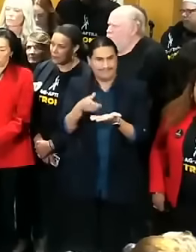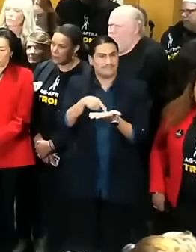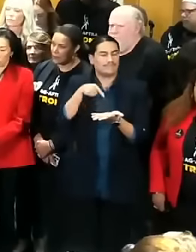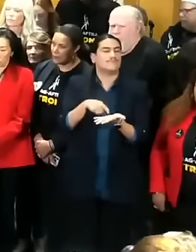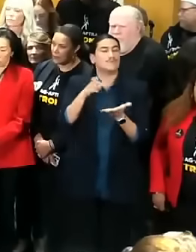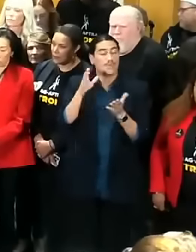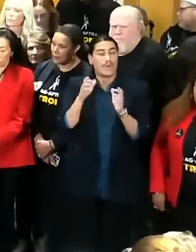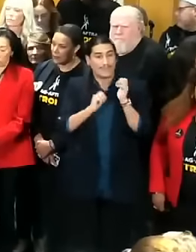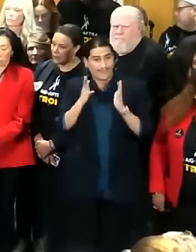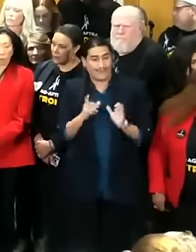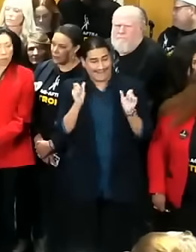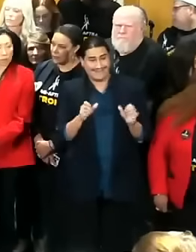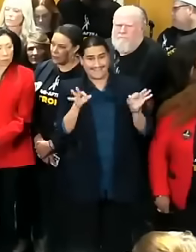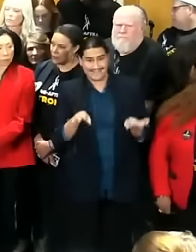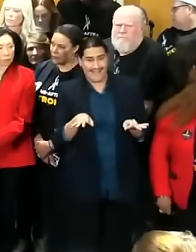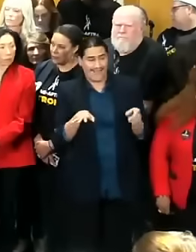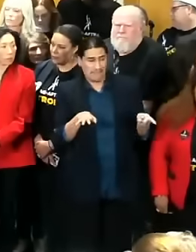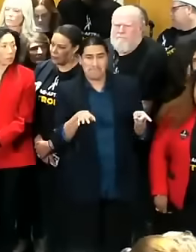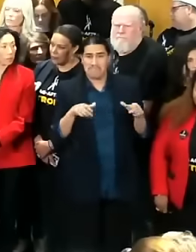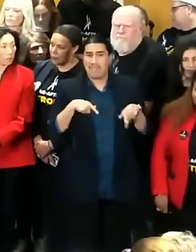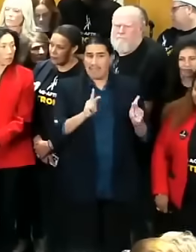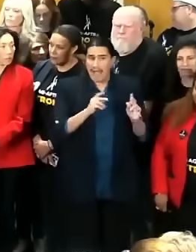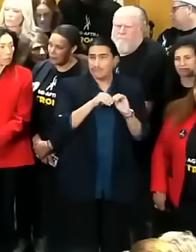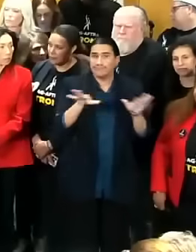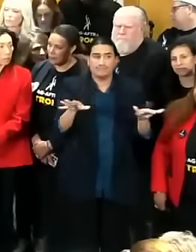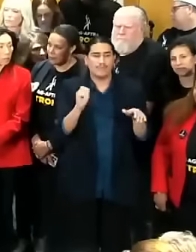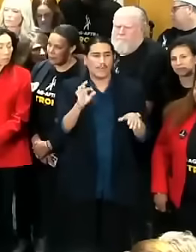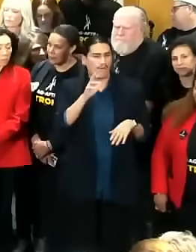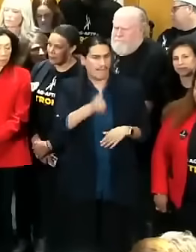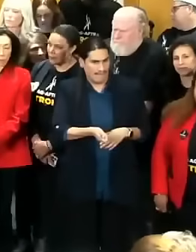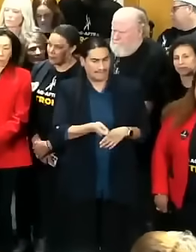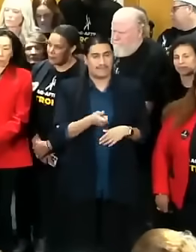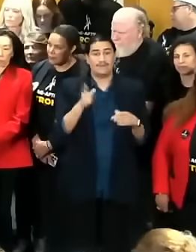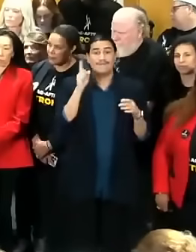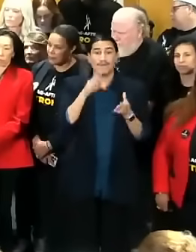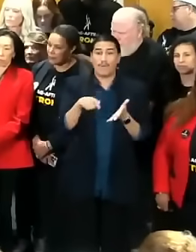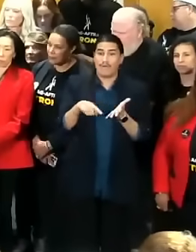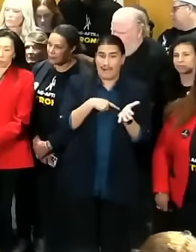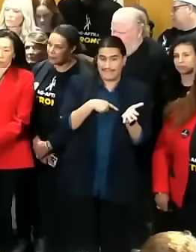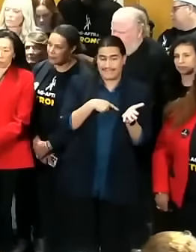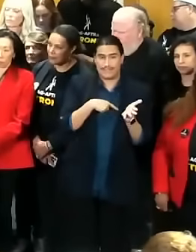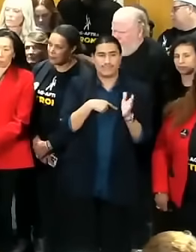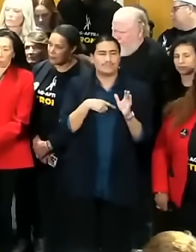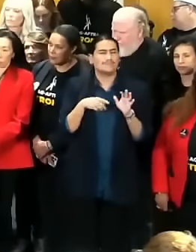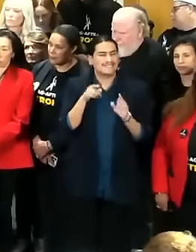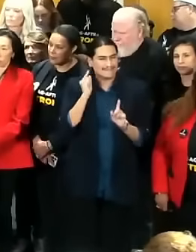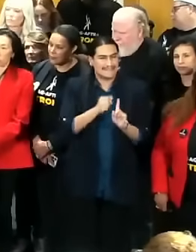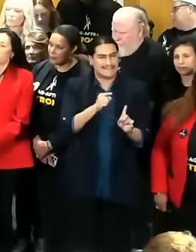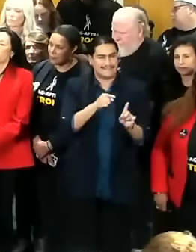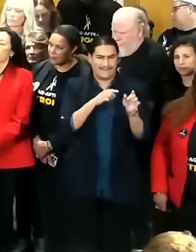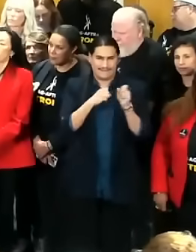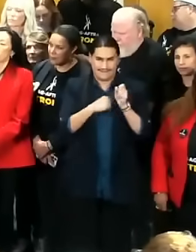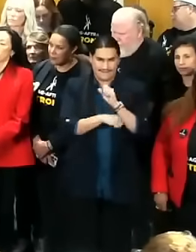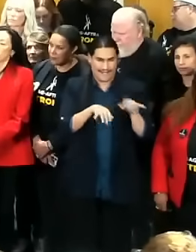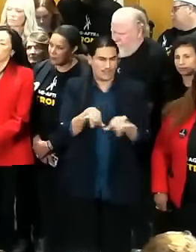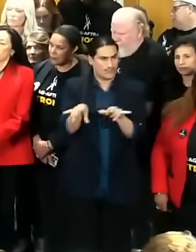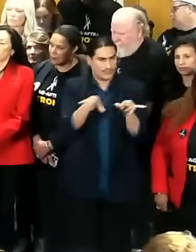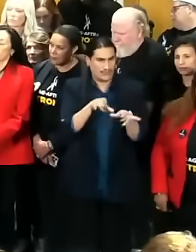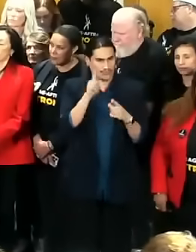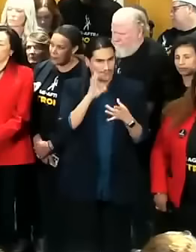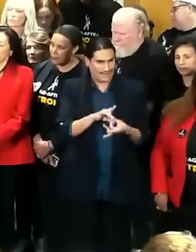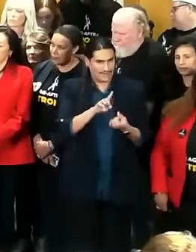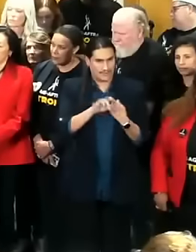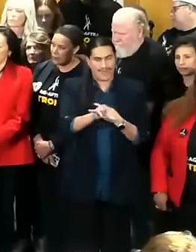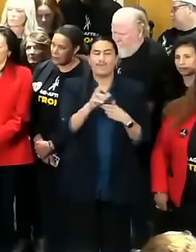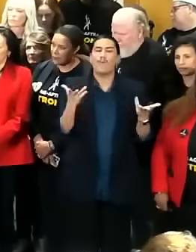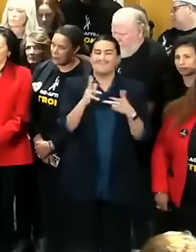informed decision about whether they want to agree to that or not. In terms of compensation, there's a specific standard for that compensation. It depends upon what type